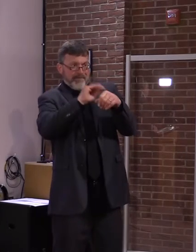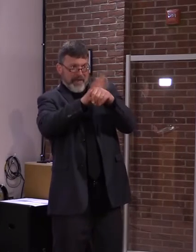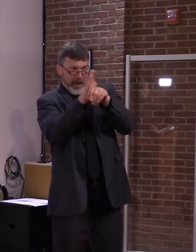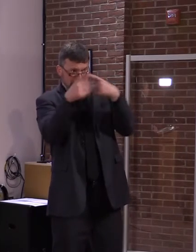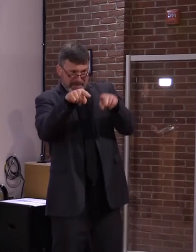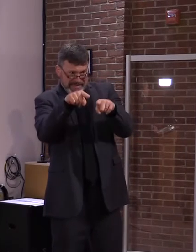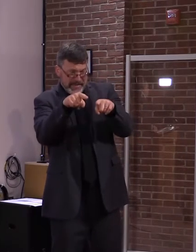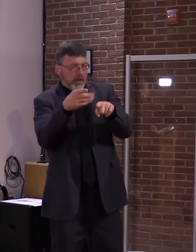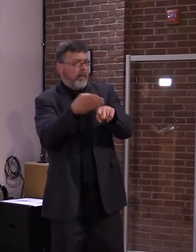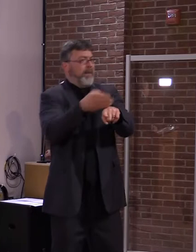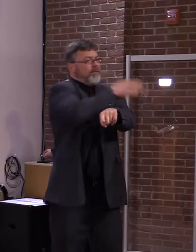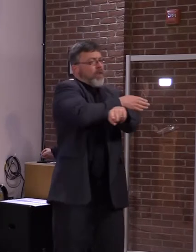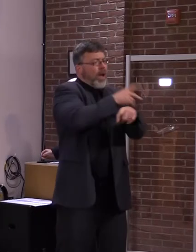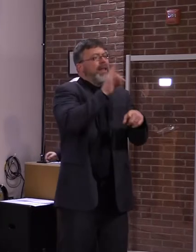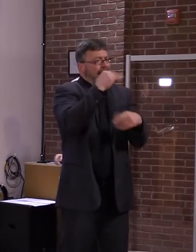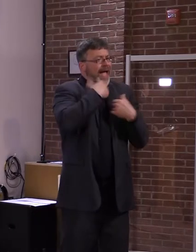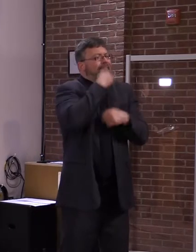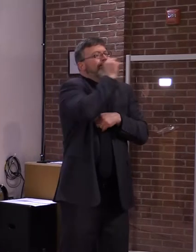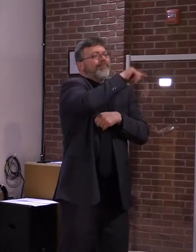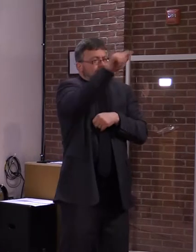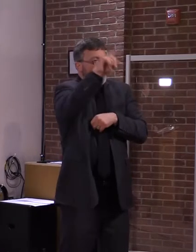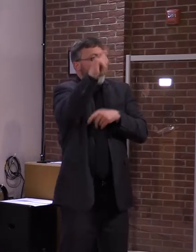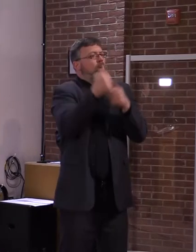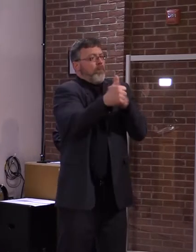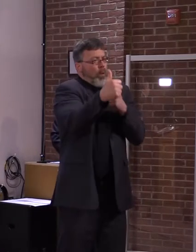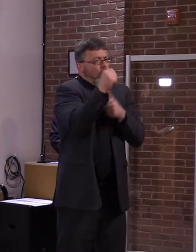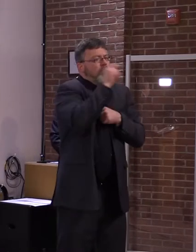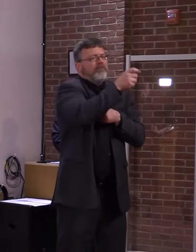would be evaluated against our existing regulations.